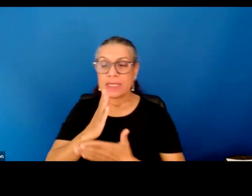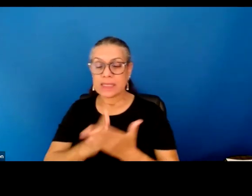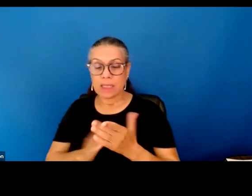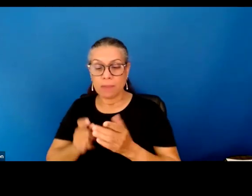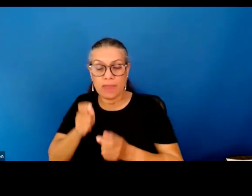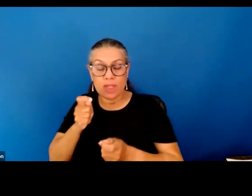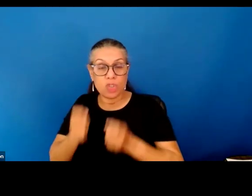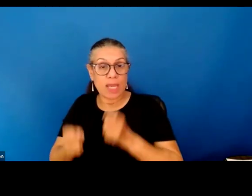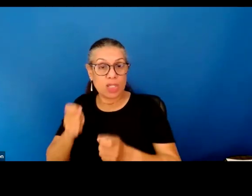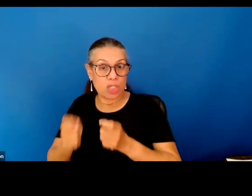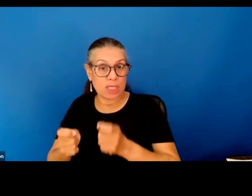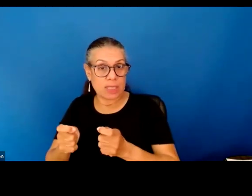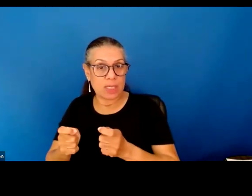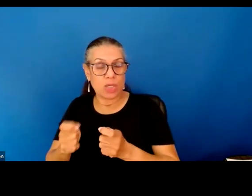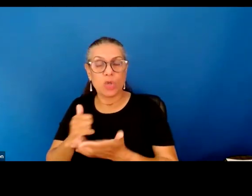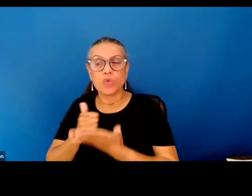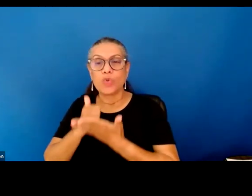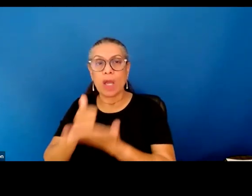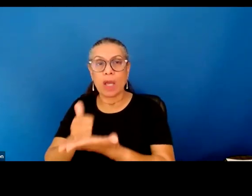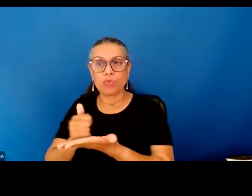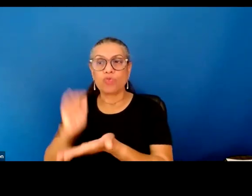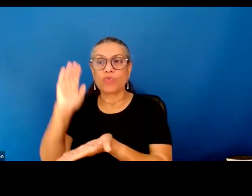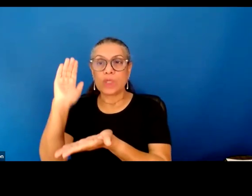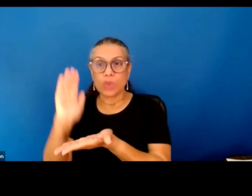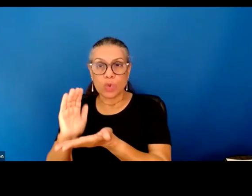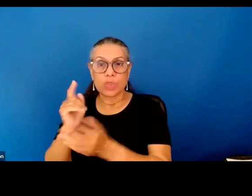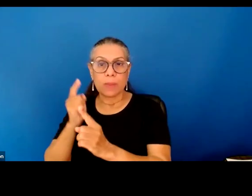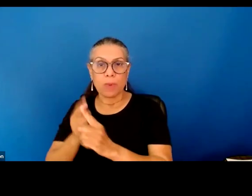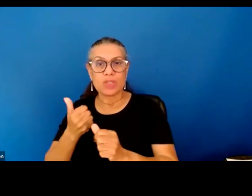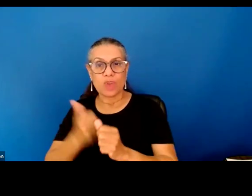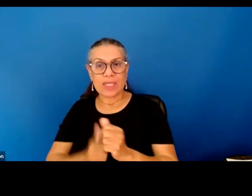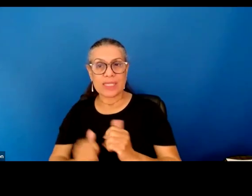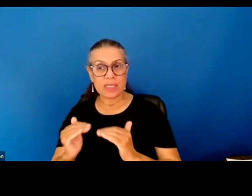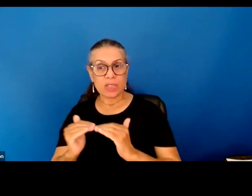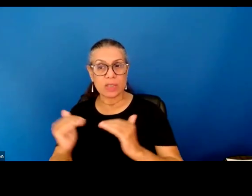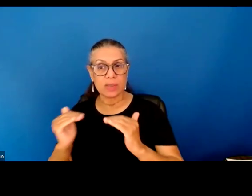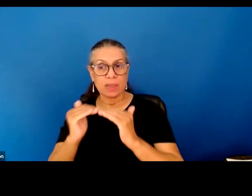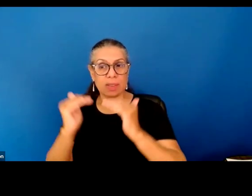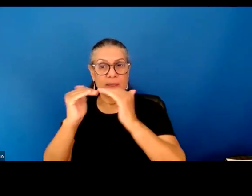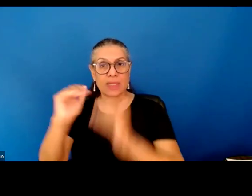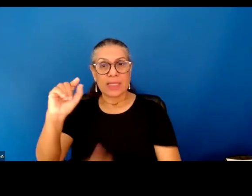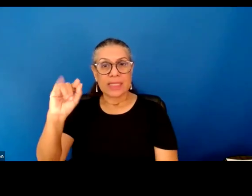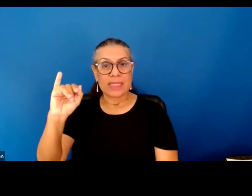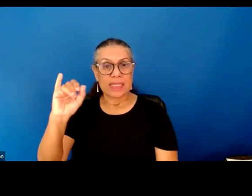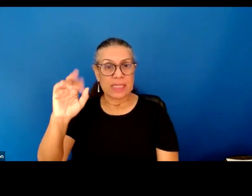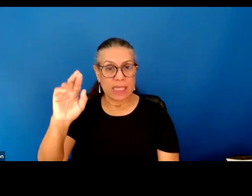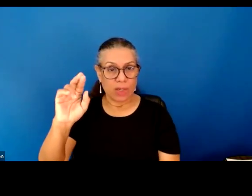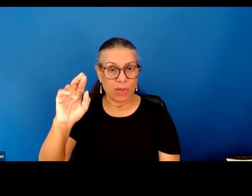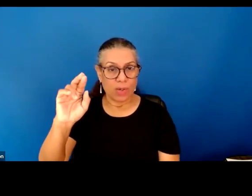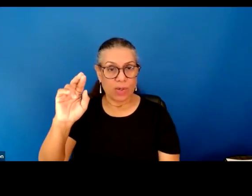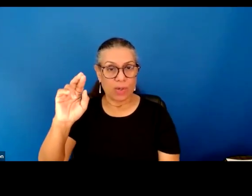that have been made have been to reduce the number of points by tier to account for the differential that